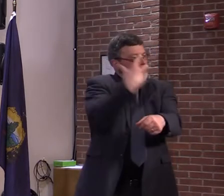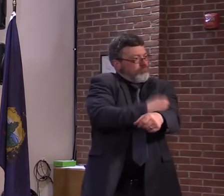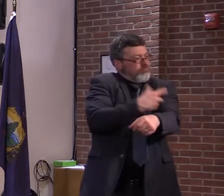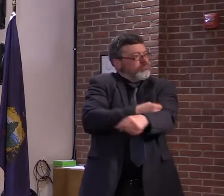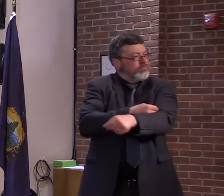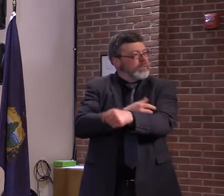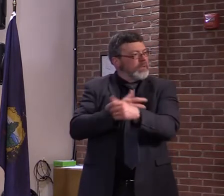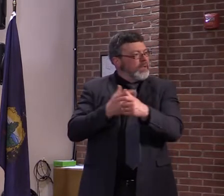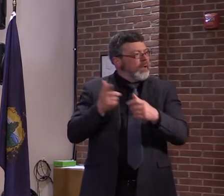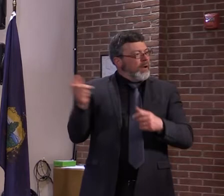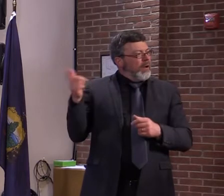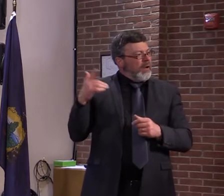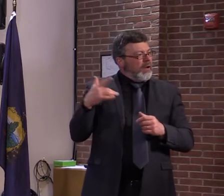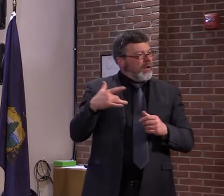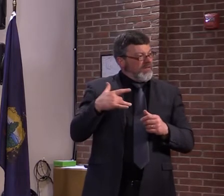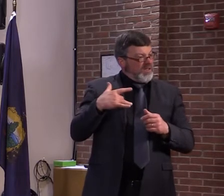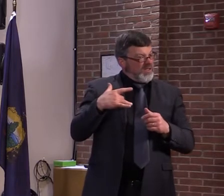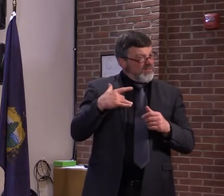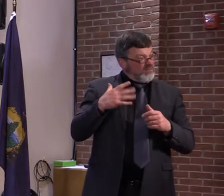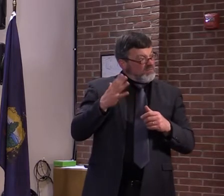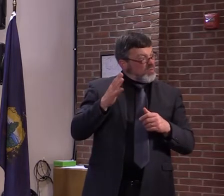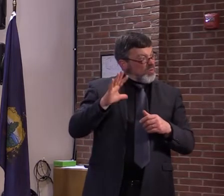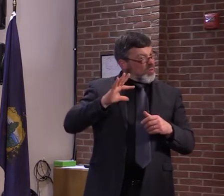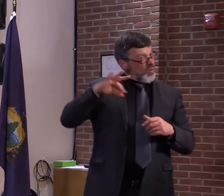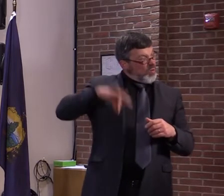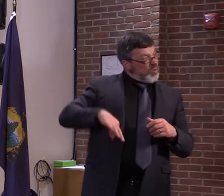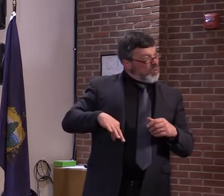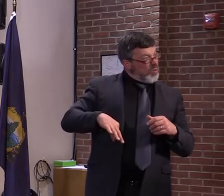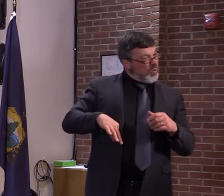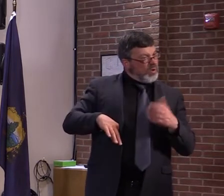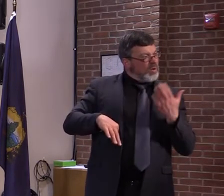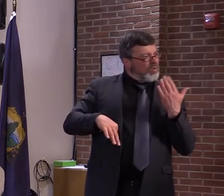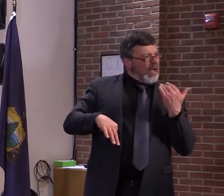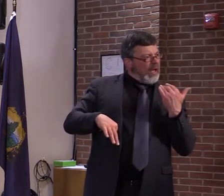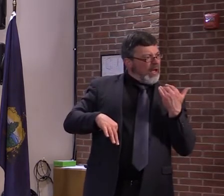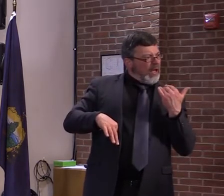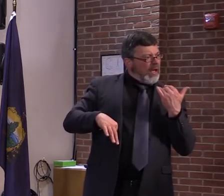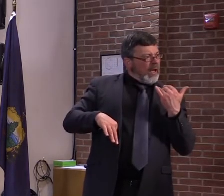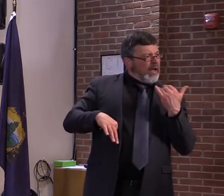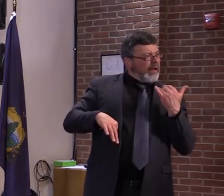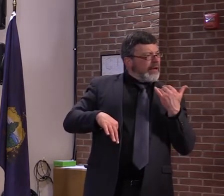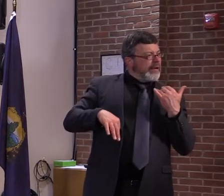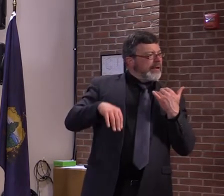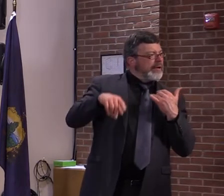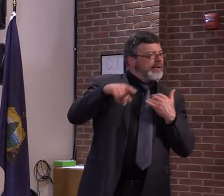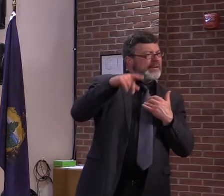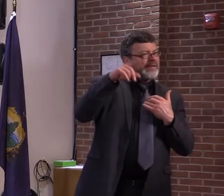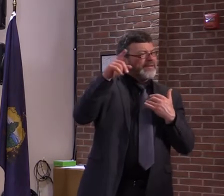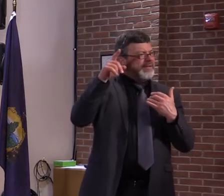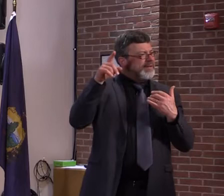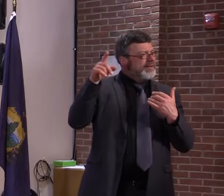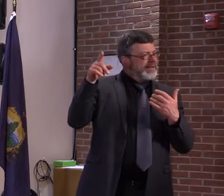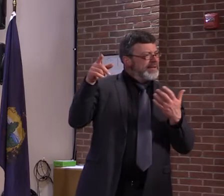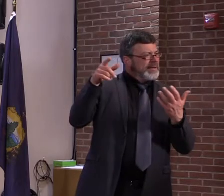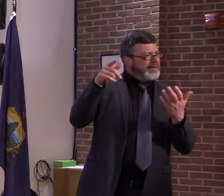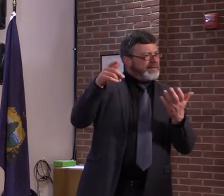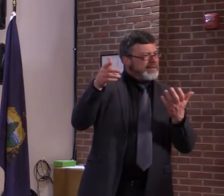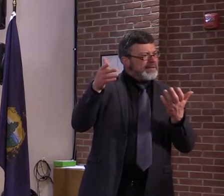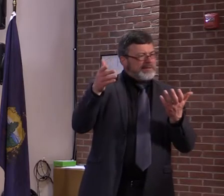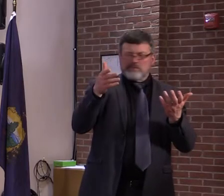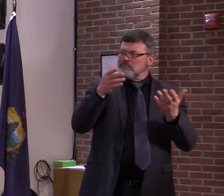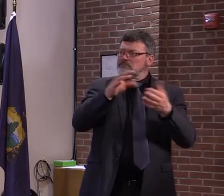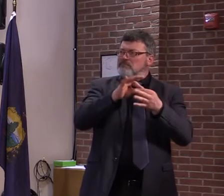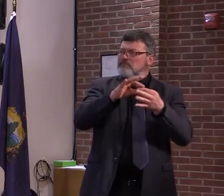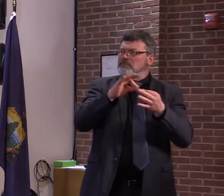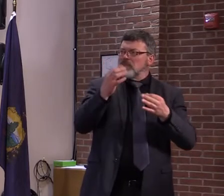the safe injection site and parks nearby. Yeah, no, it is a triumph of the safe injection site, but if you think about it,